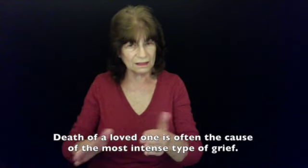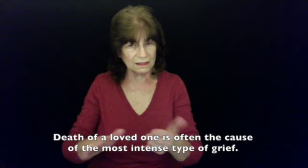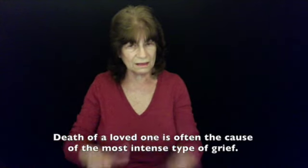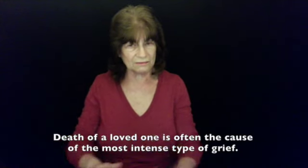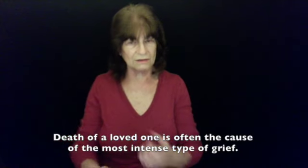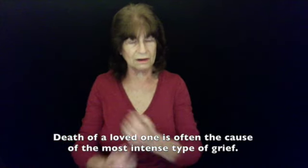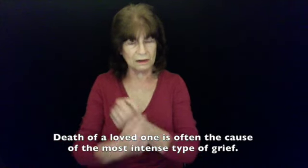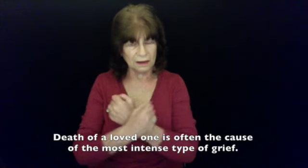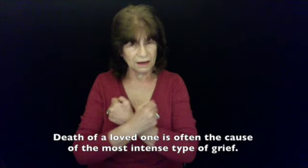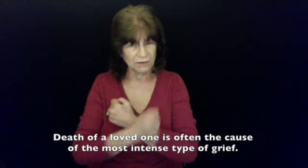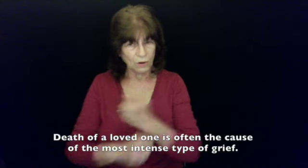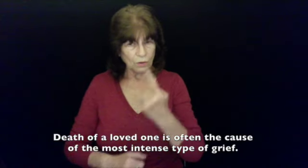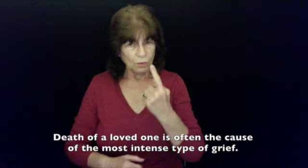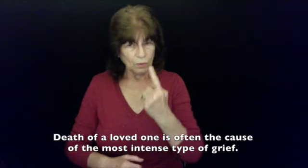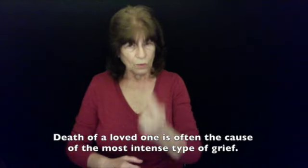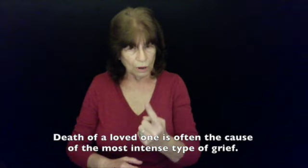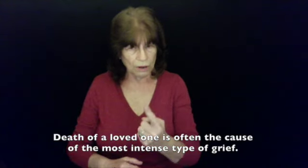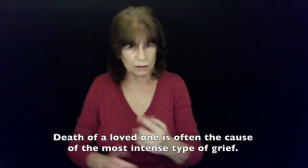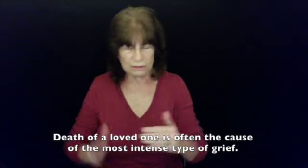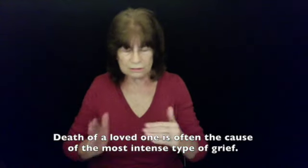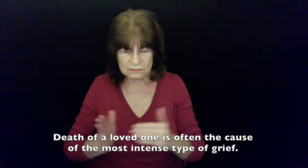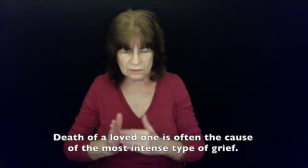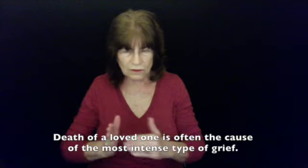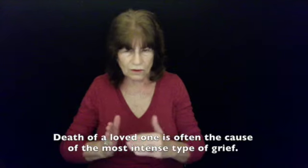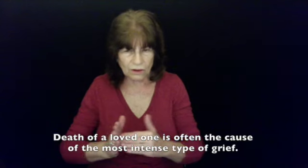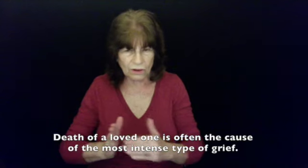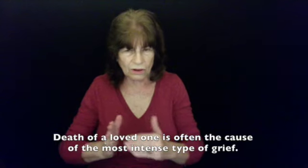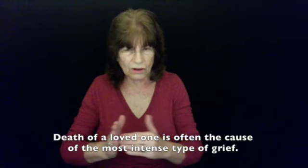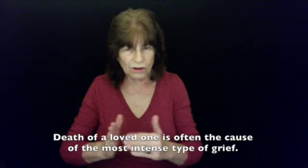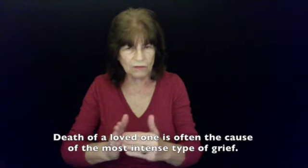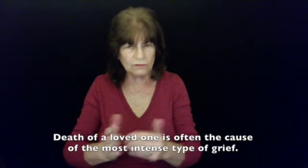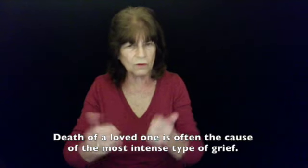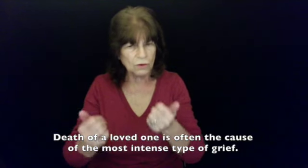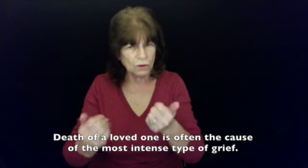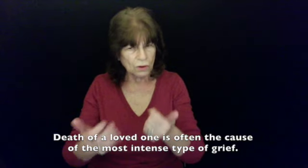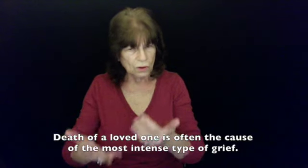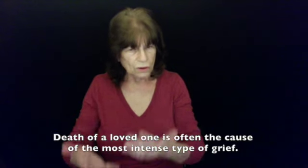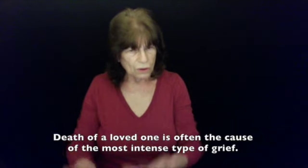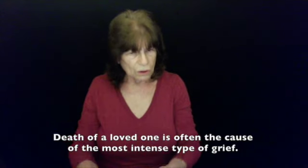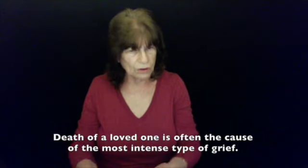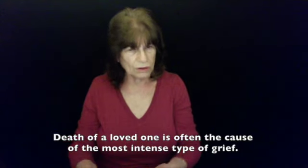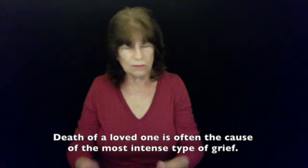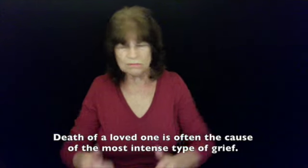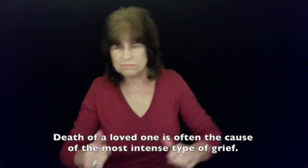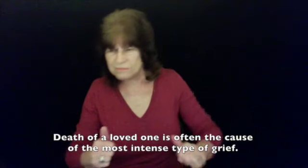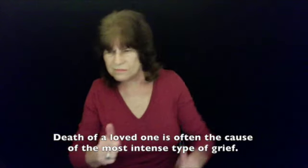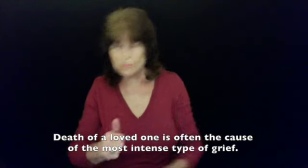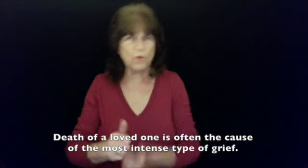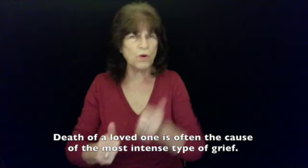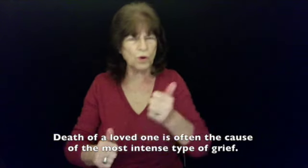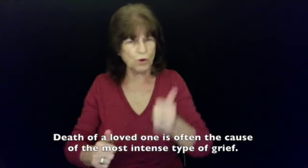Death of a loved one is often the cause of the most intense type of grief.